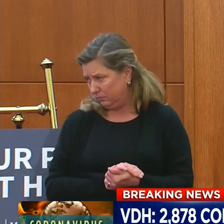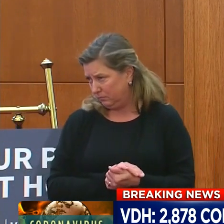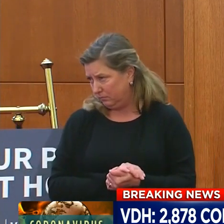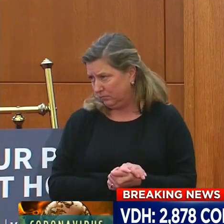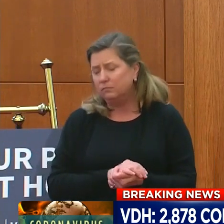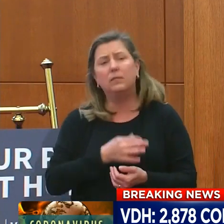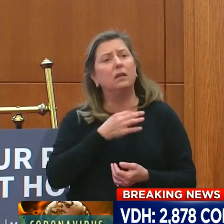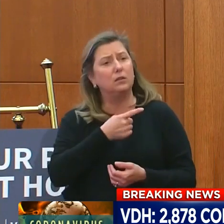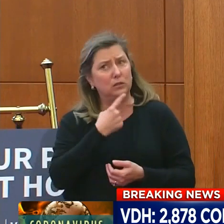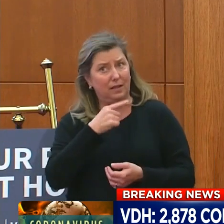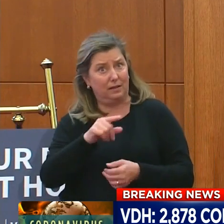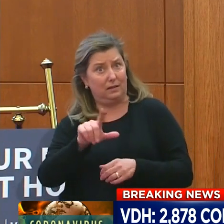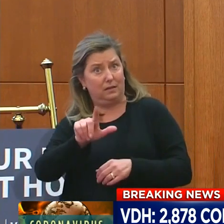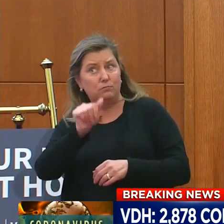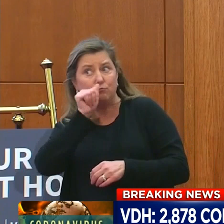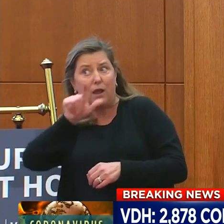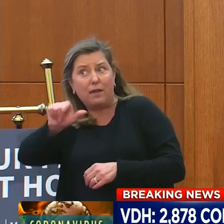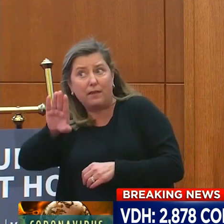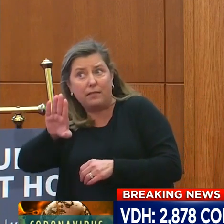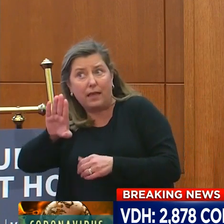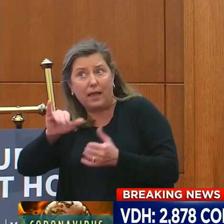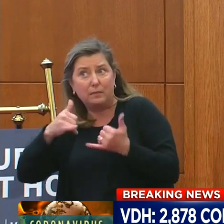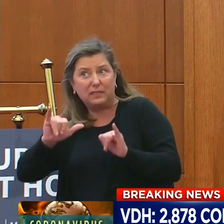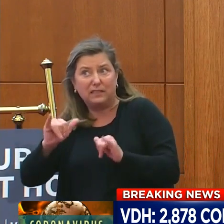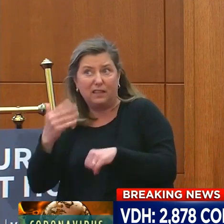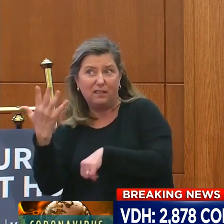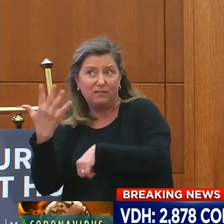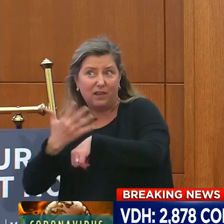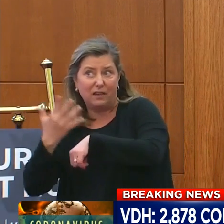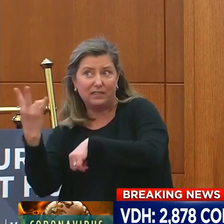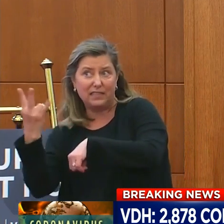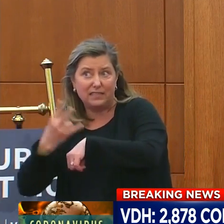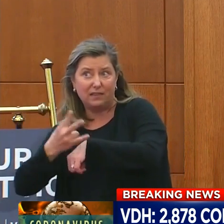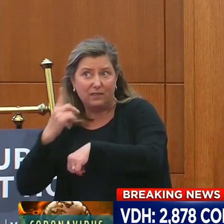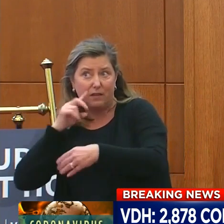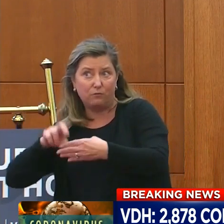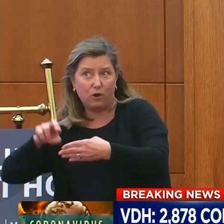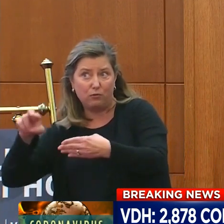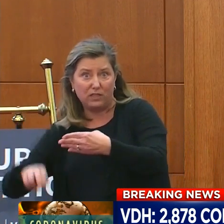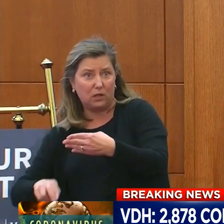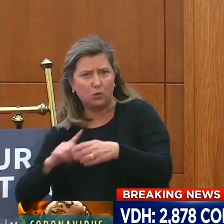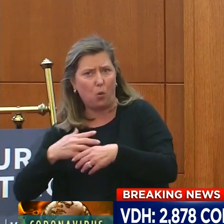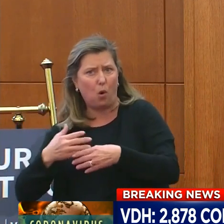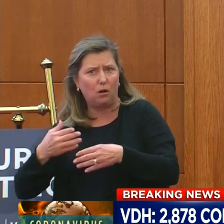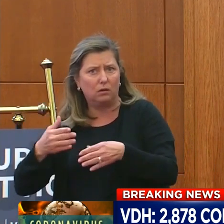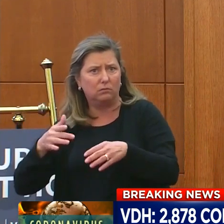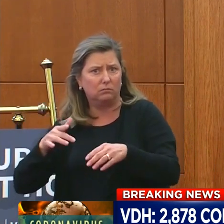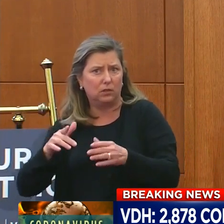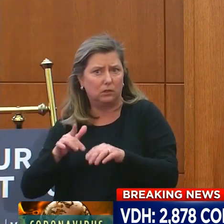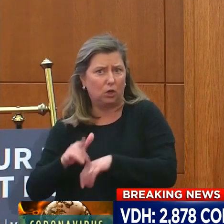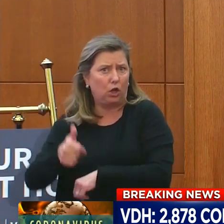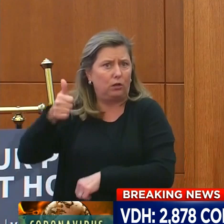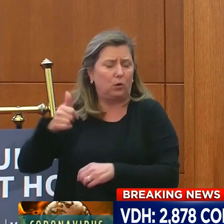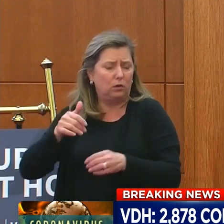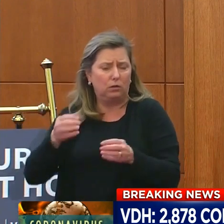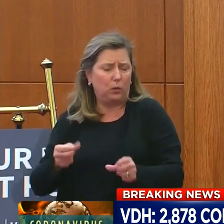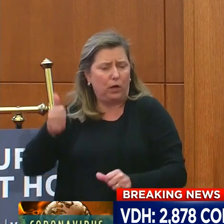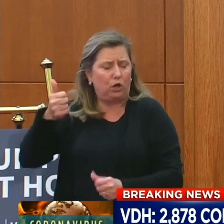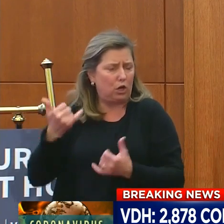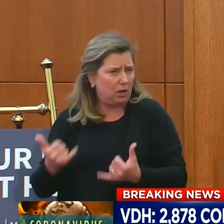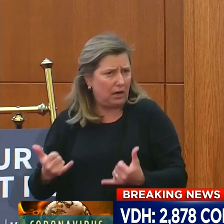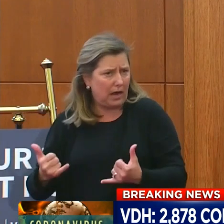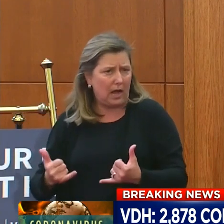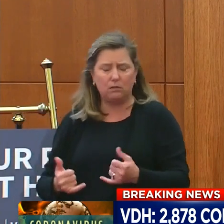still experiencing that 5 to 7 day period? Has that shortened? I'm sorry if I missed it. I don't believe it has shortened. I'll ask Dr. Tony, are there